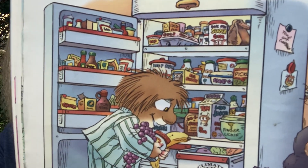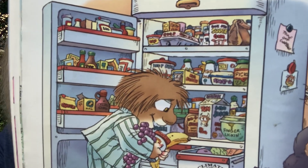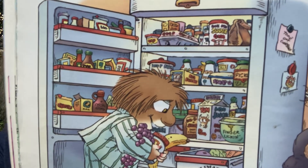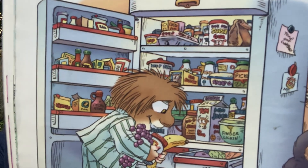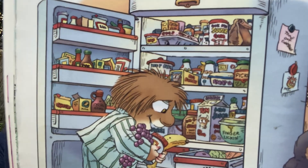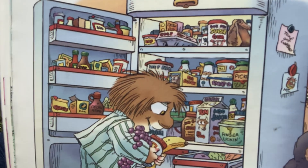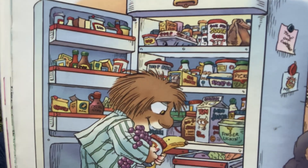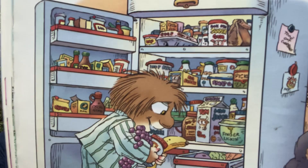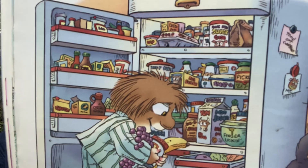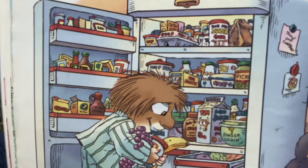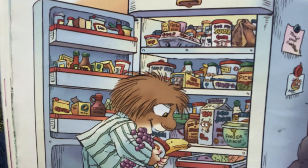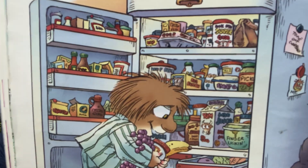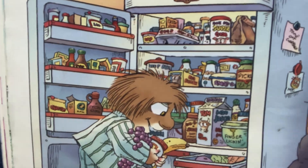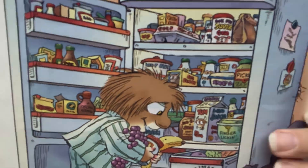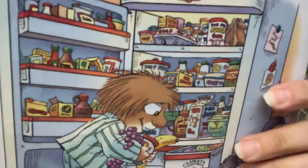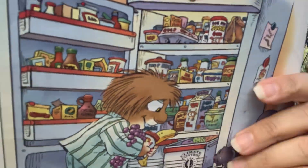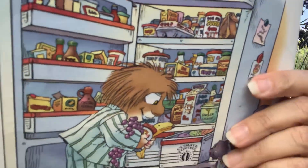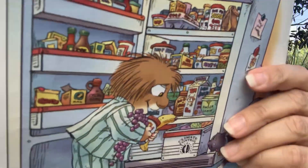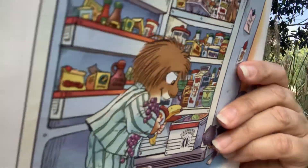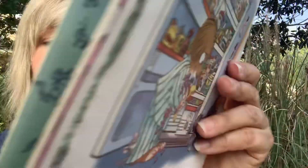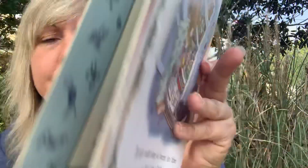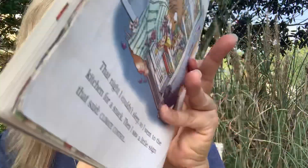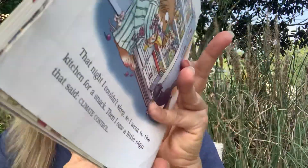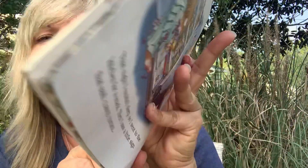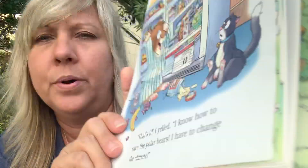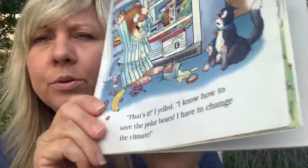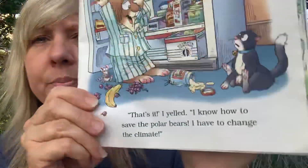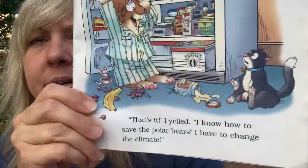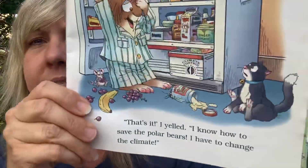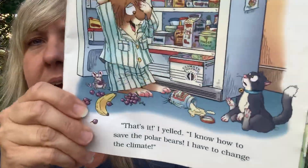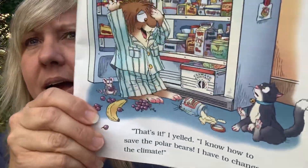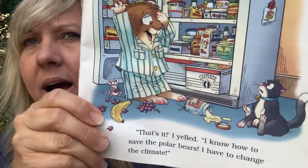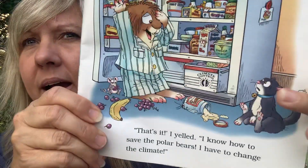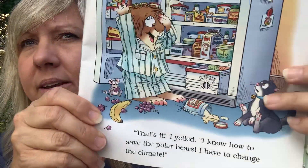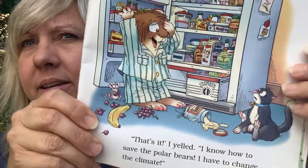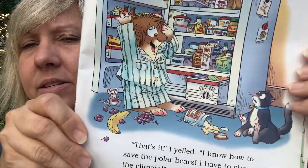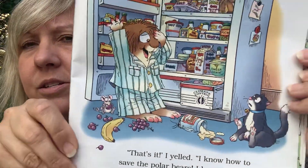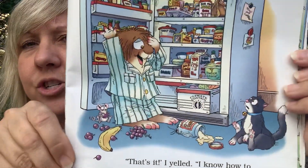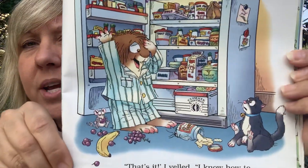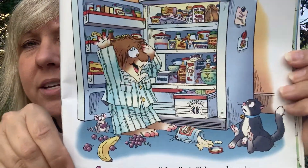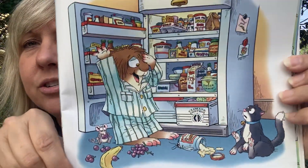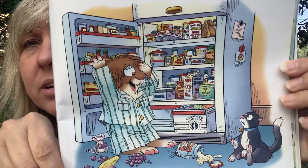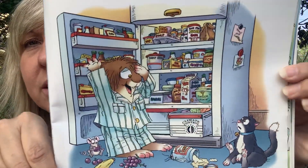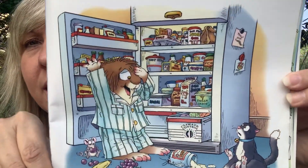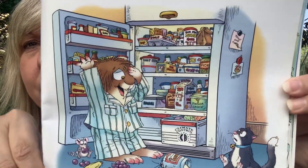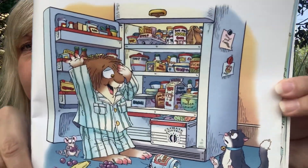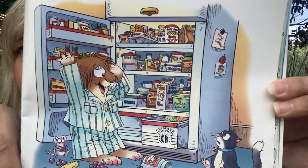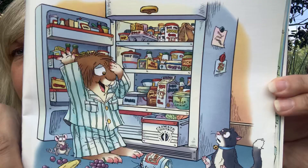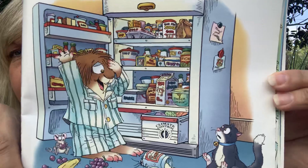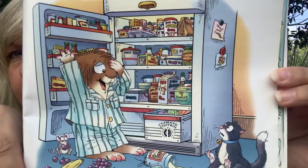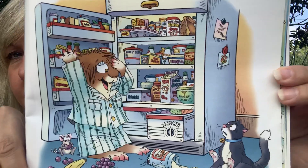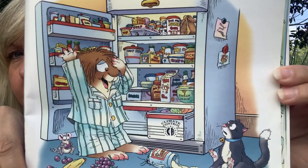That's it, I yelled. I know how to save the polar bears. I need to change the climate.